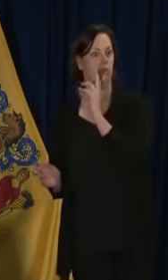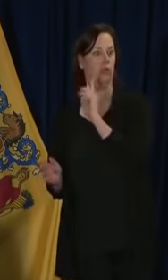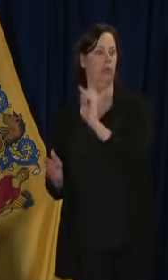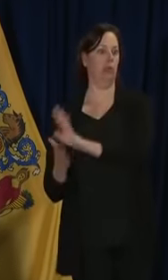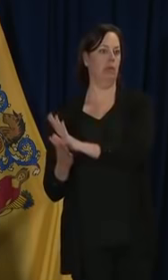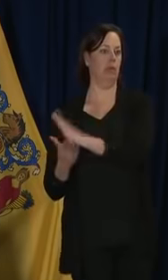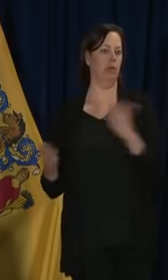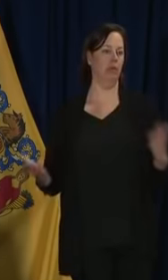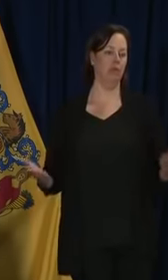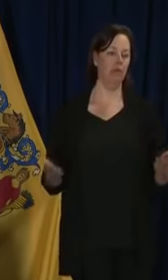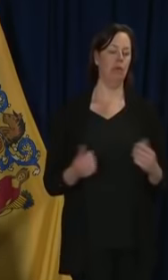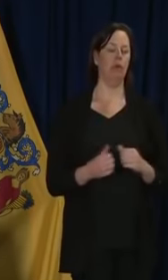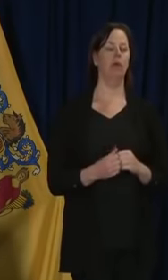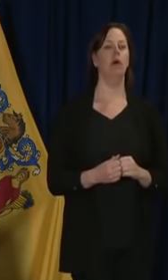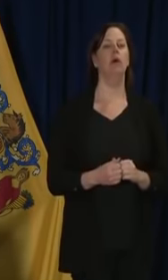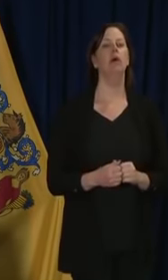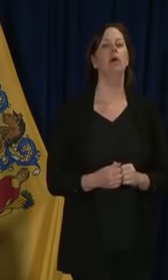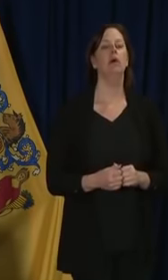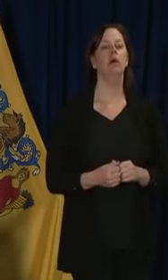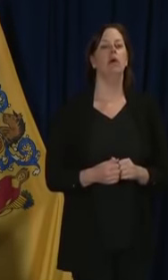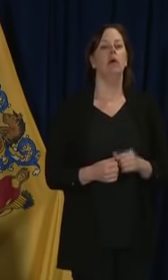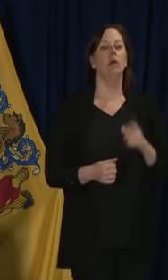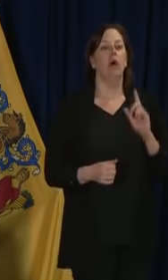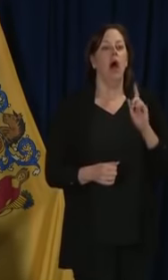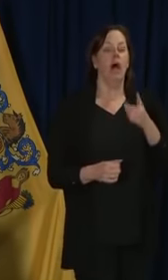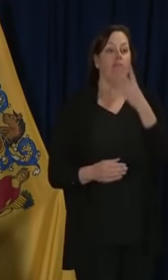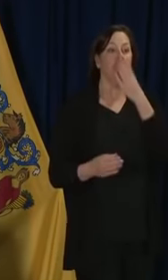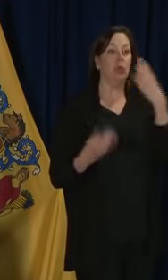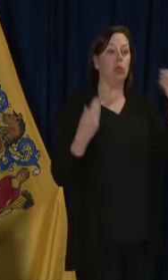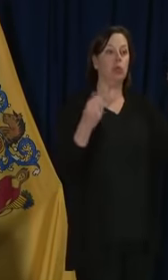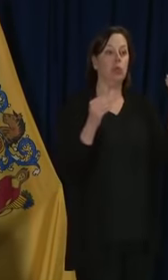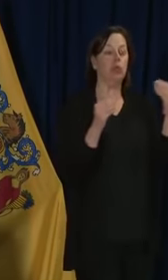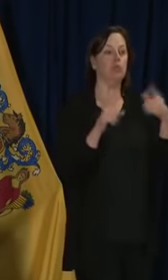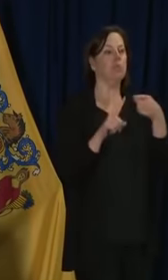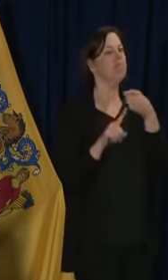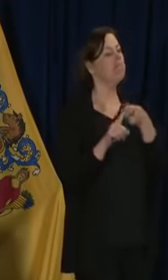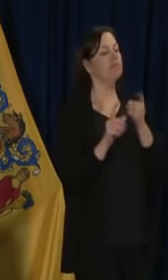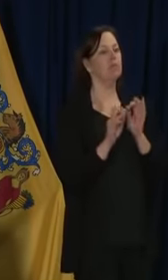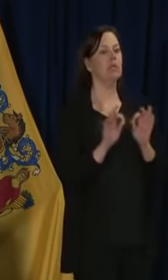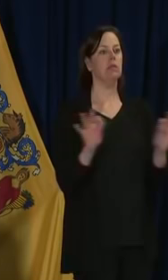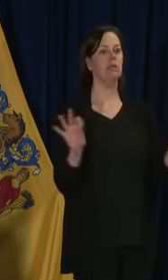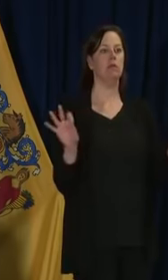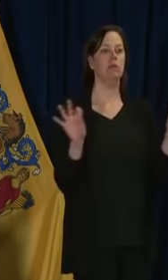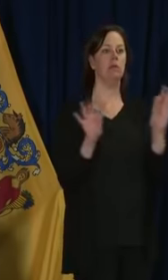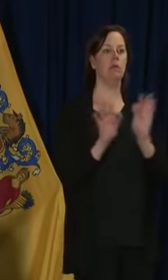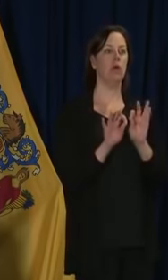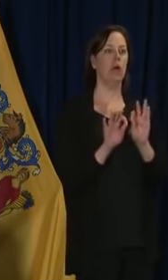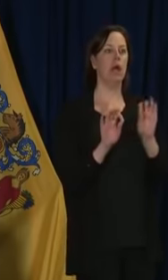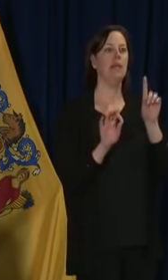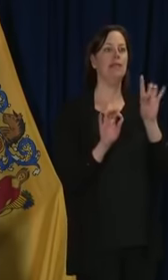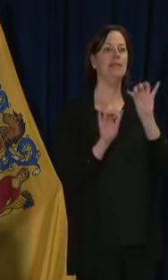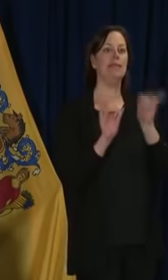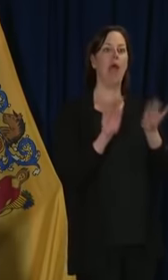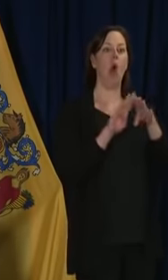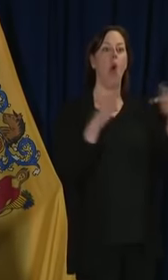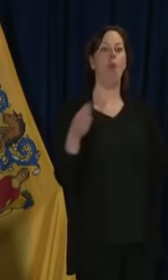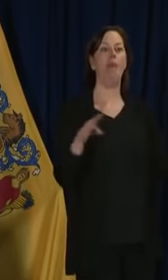people. I think you meant the opposite. Supermarkets are essential, so they're able to stay open past 8